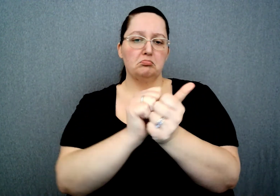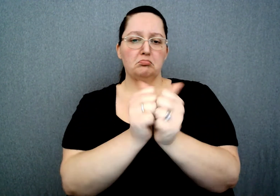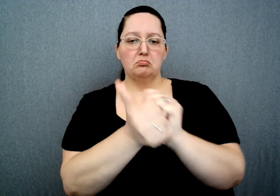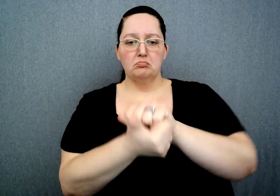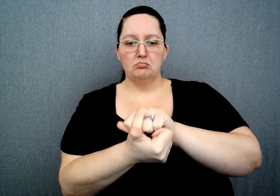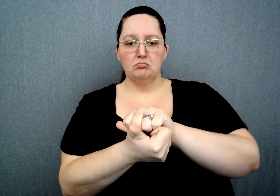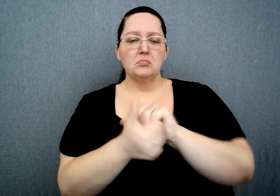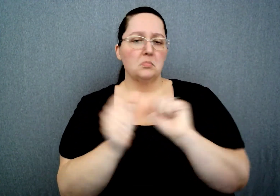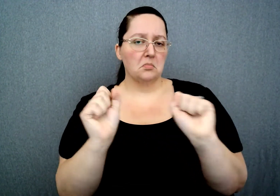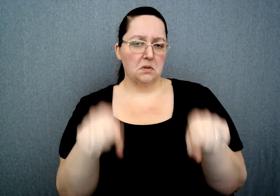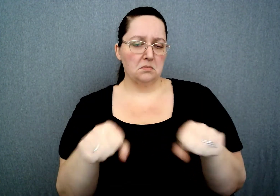X hand shape.